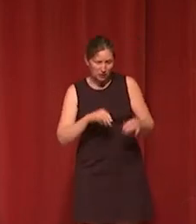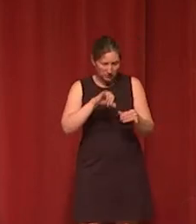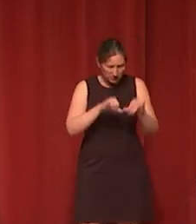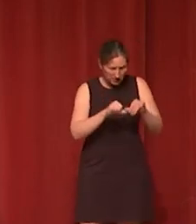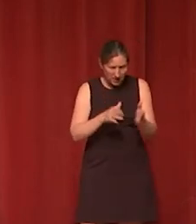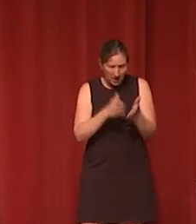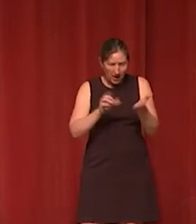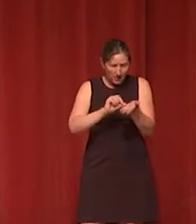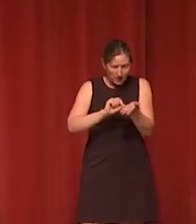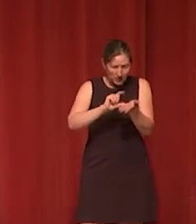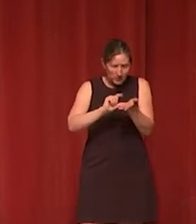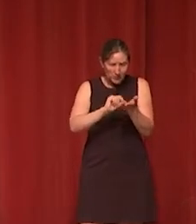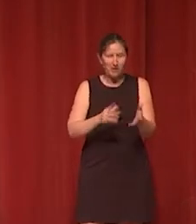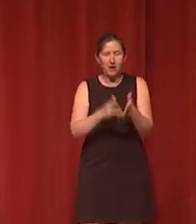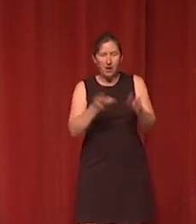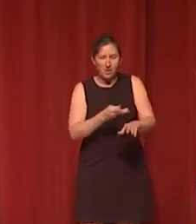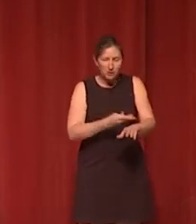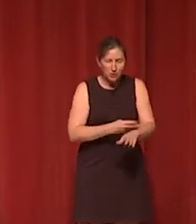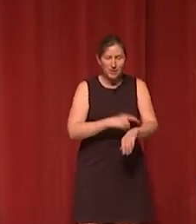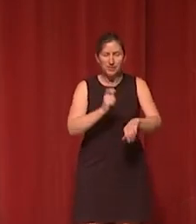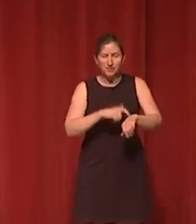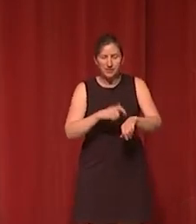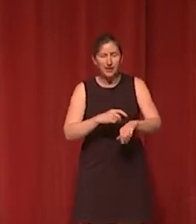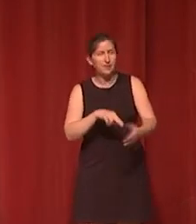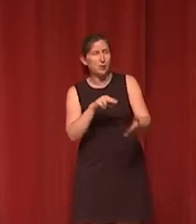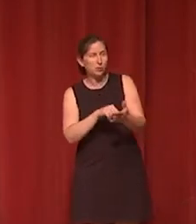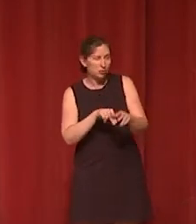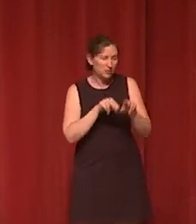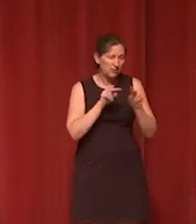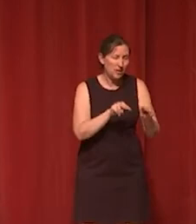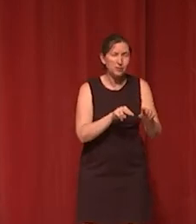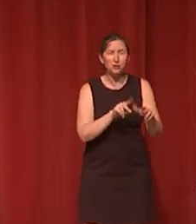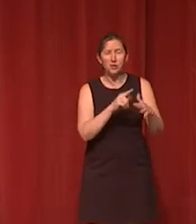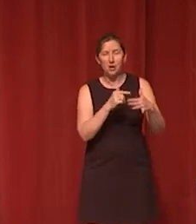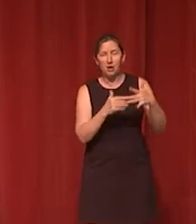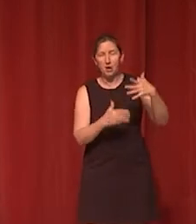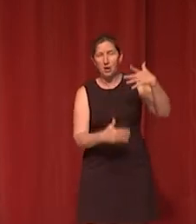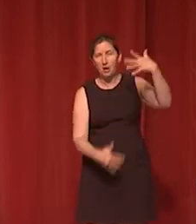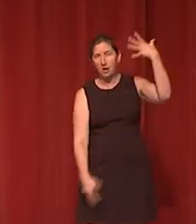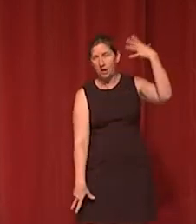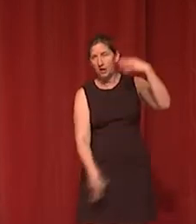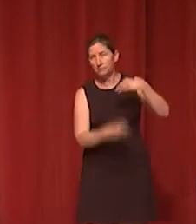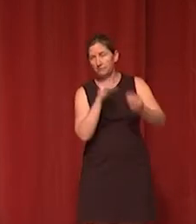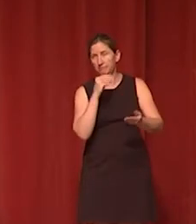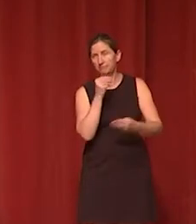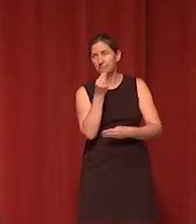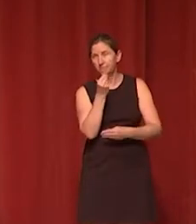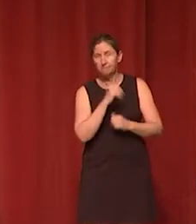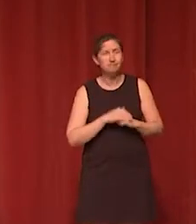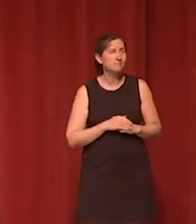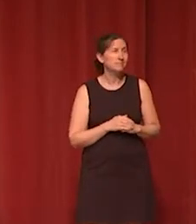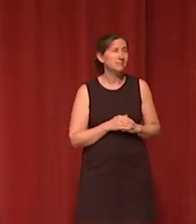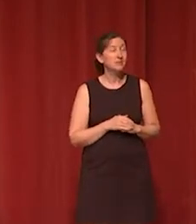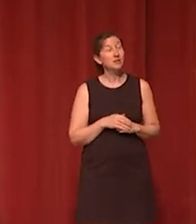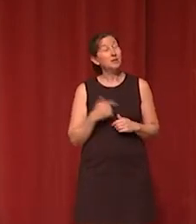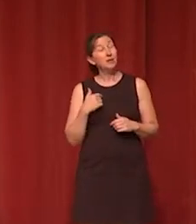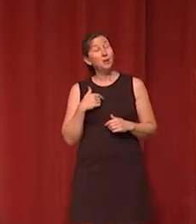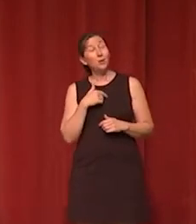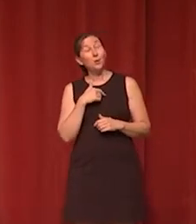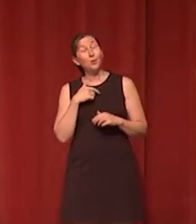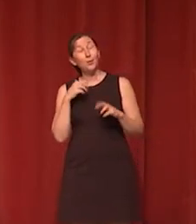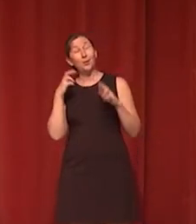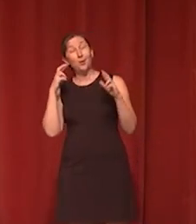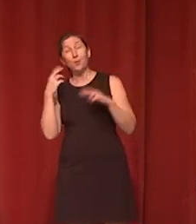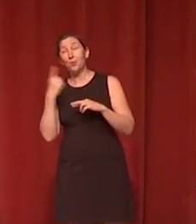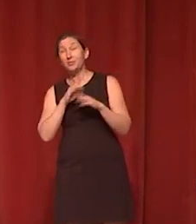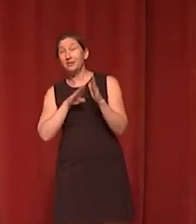So it unfortunately is going to be expensive. It's through the veins. We're all still working toward a pill. We'd love to have that, or at least shots you could do in